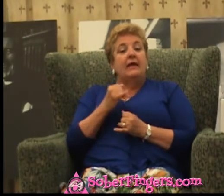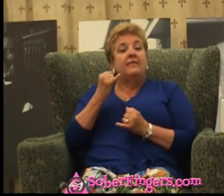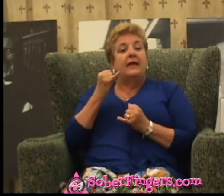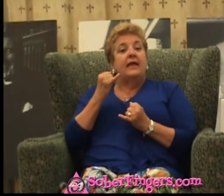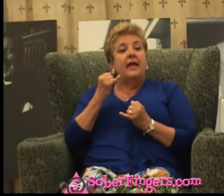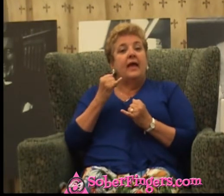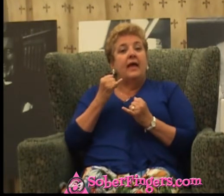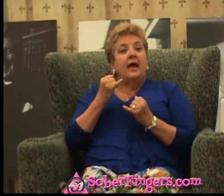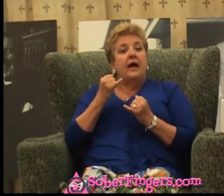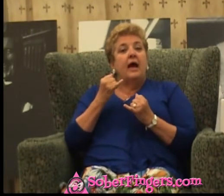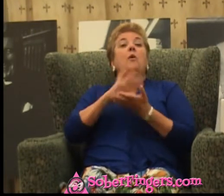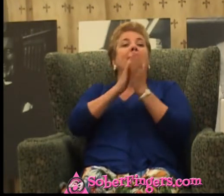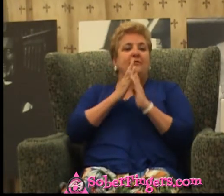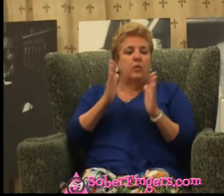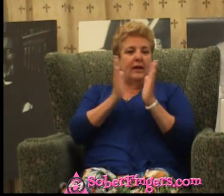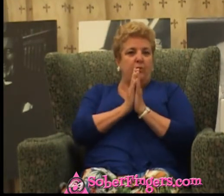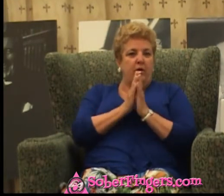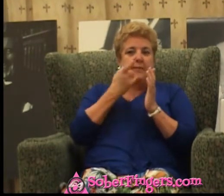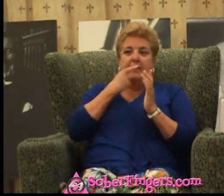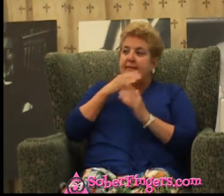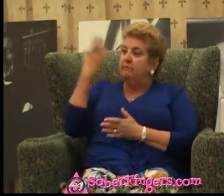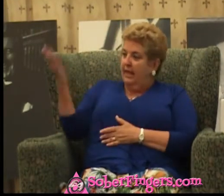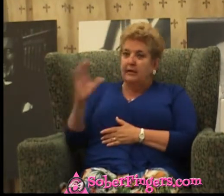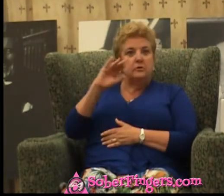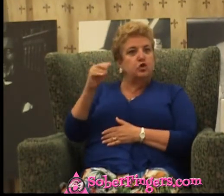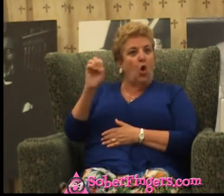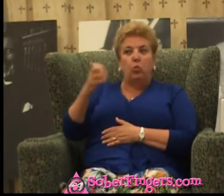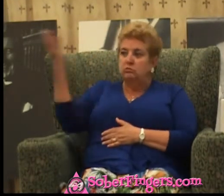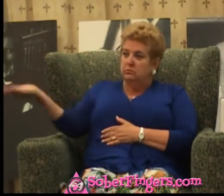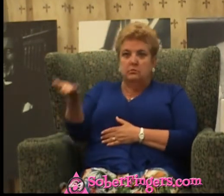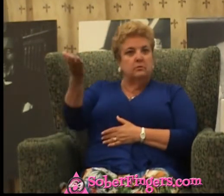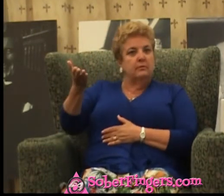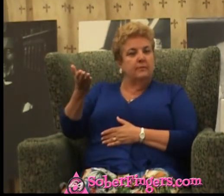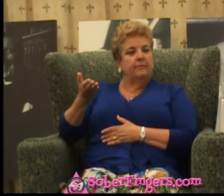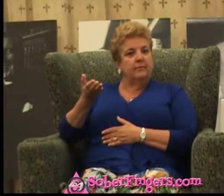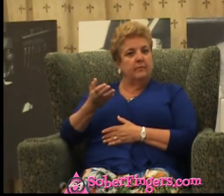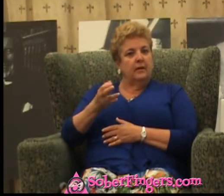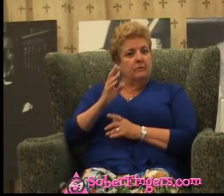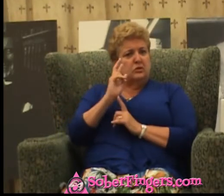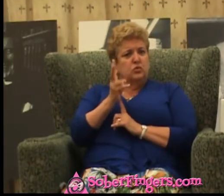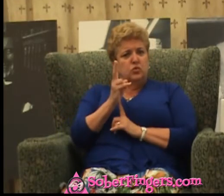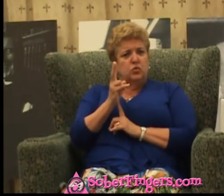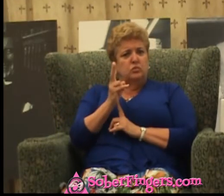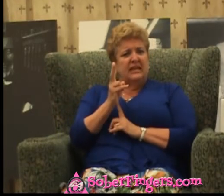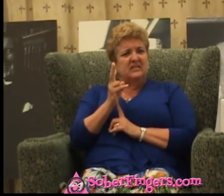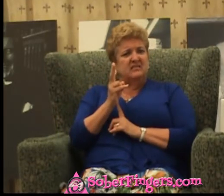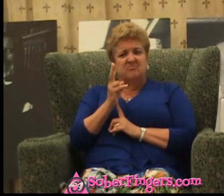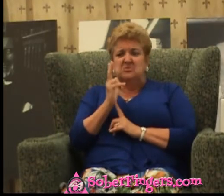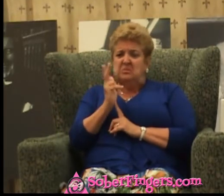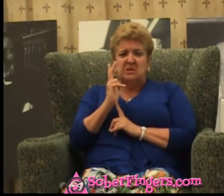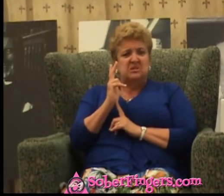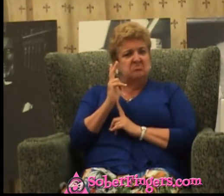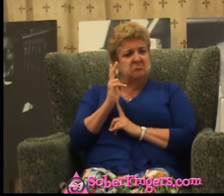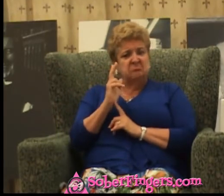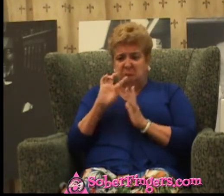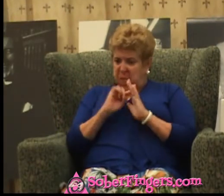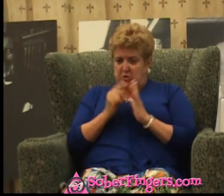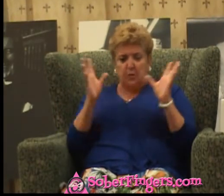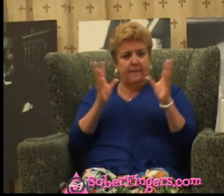then, here's Joe. And it was 2.5 minutes, we were into the meeting. And then I'm at a